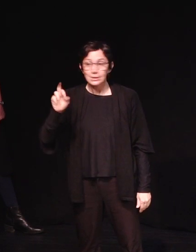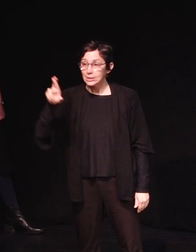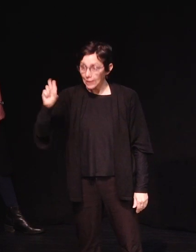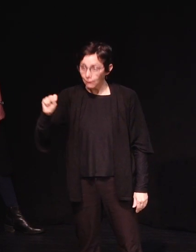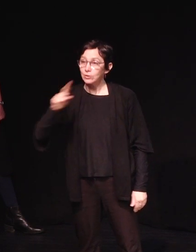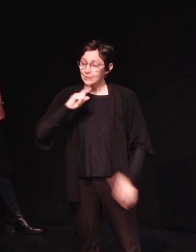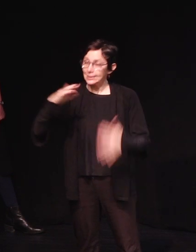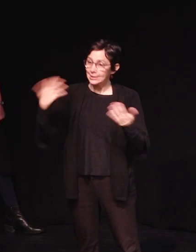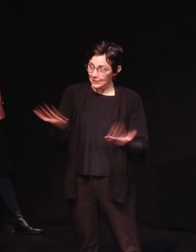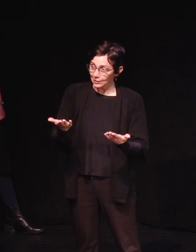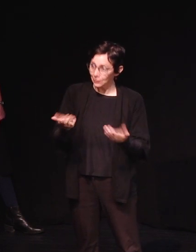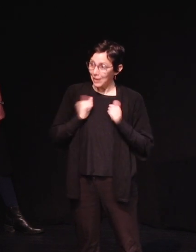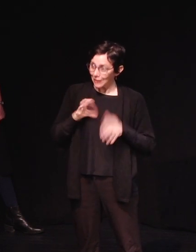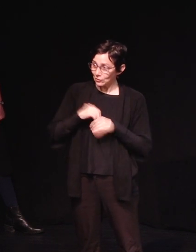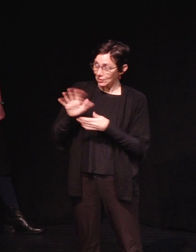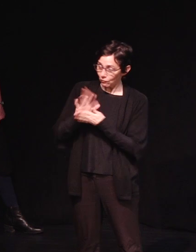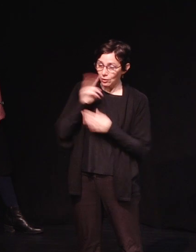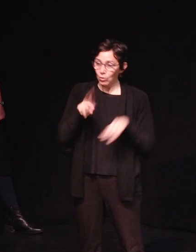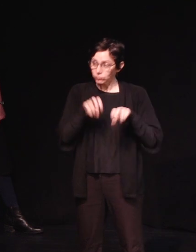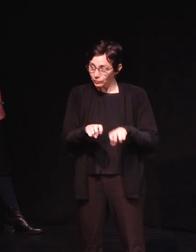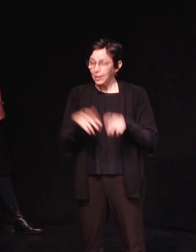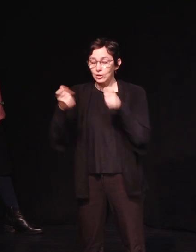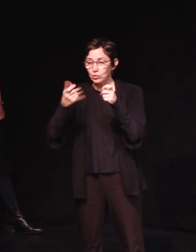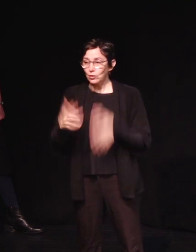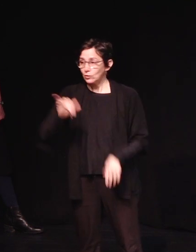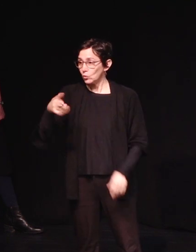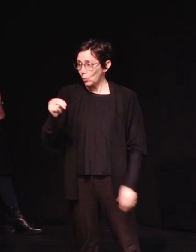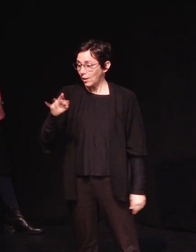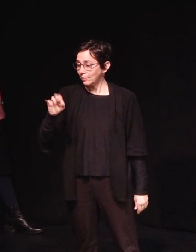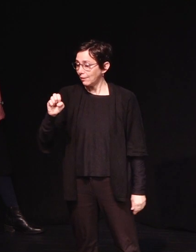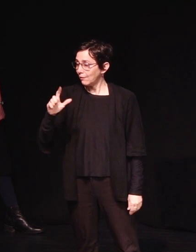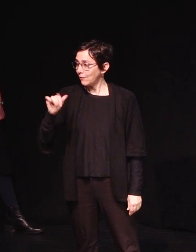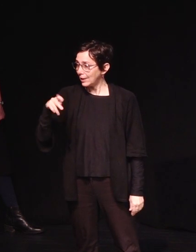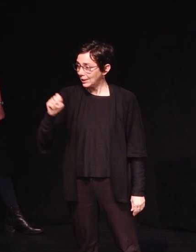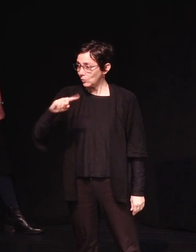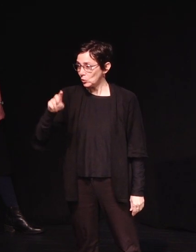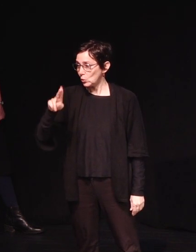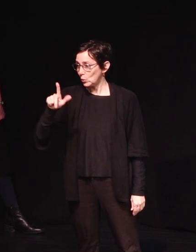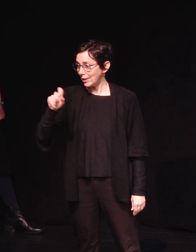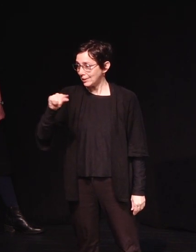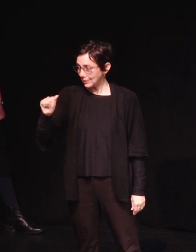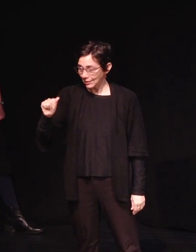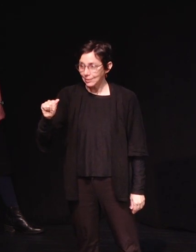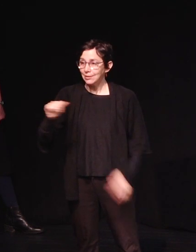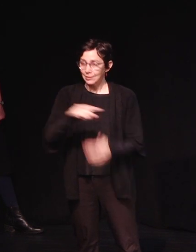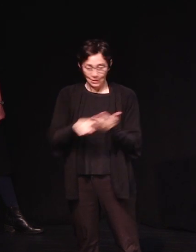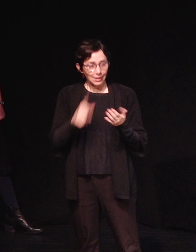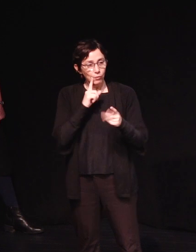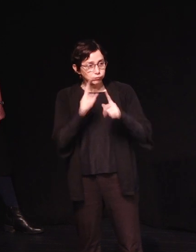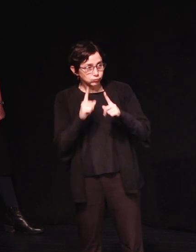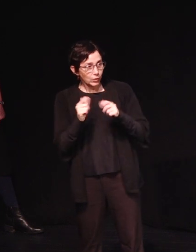know, both of them very intimately in this film. Director Juan Felipe Zuleta. And they're going to be in conversation